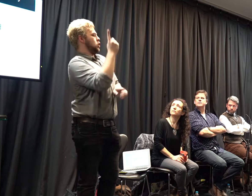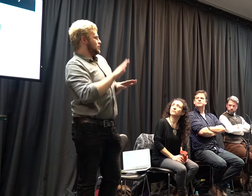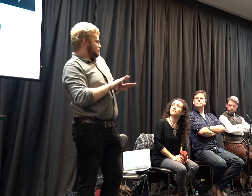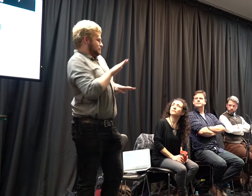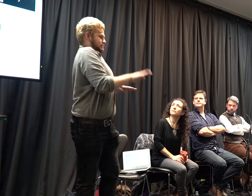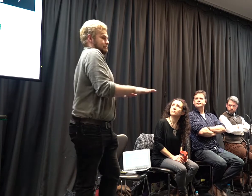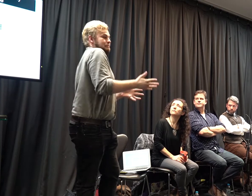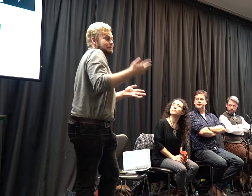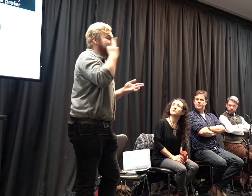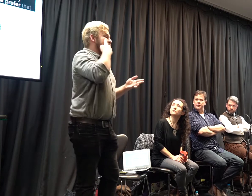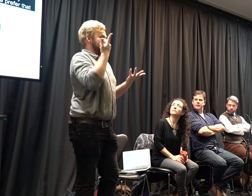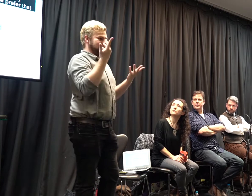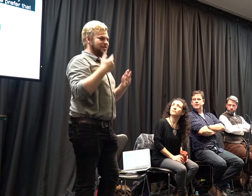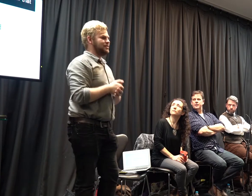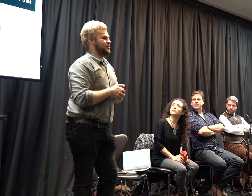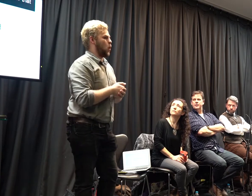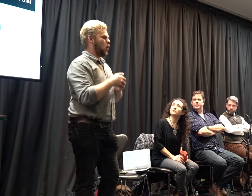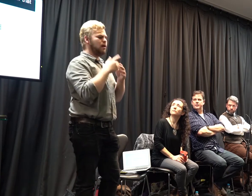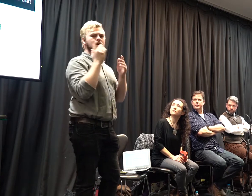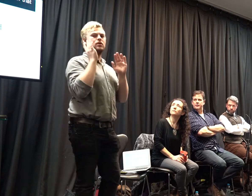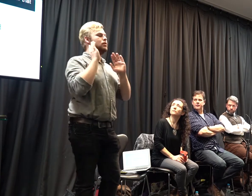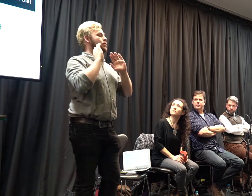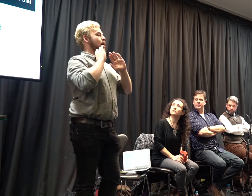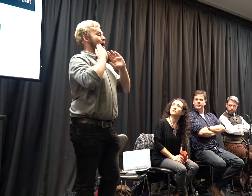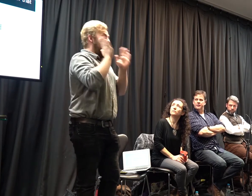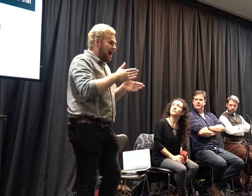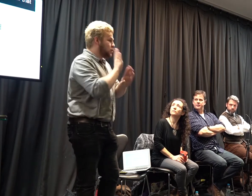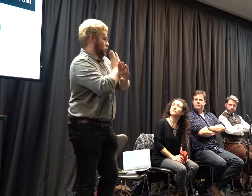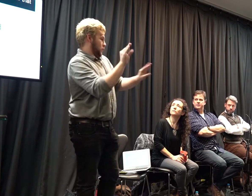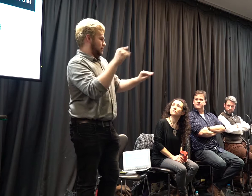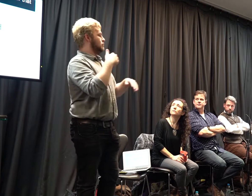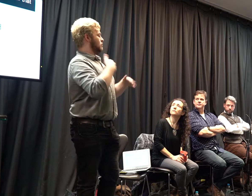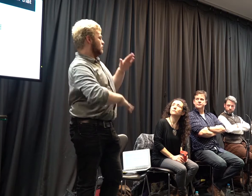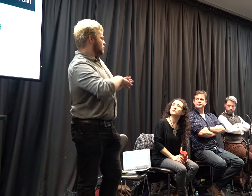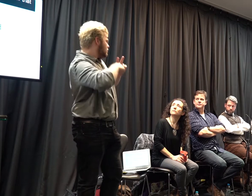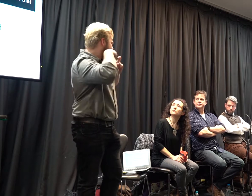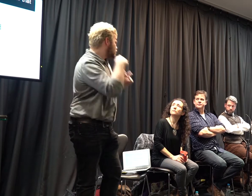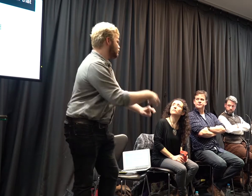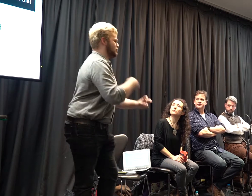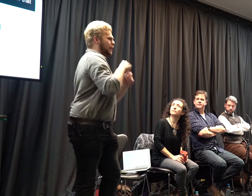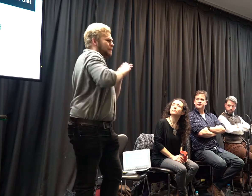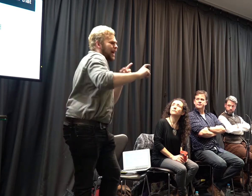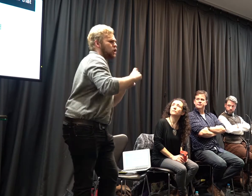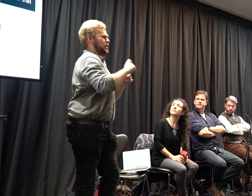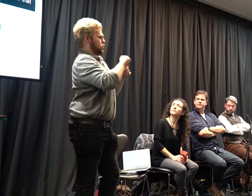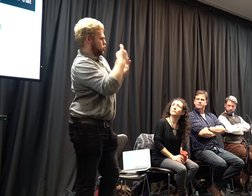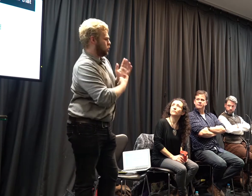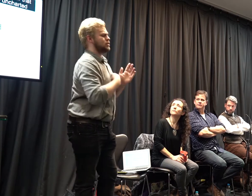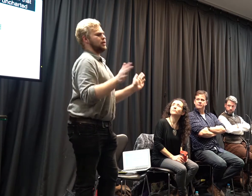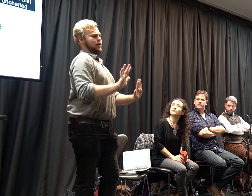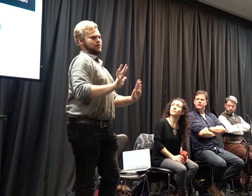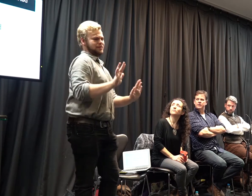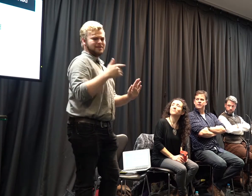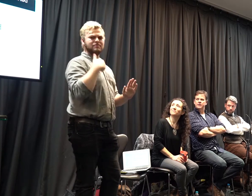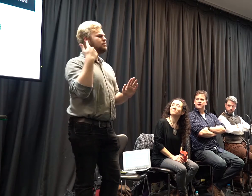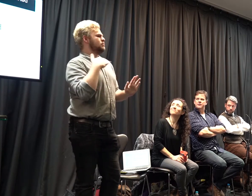prefer that over BSL. So really, this is the first step into uncharted waters. I do need to let you all know I'm